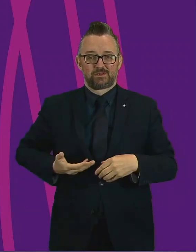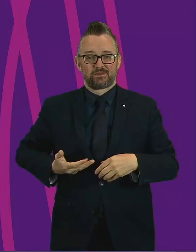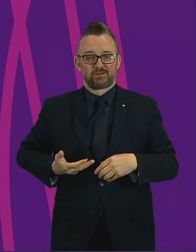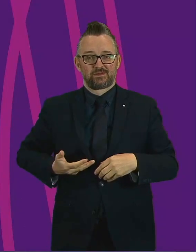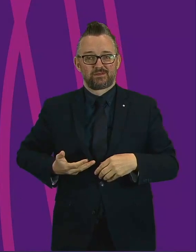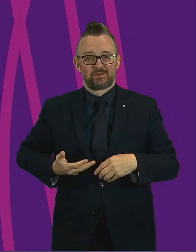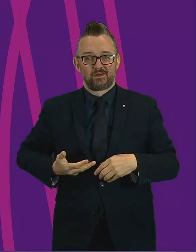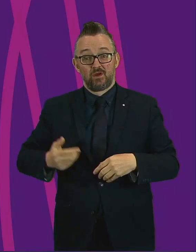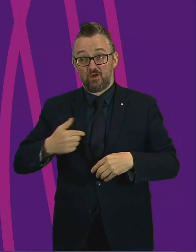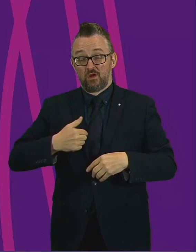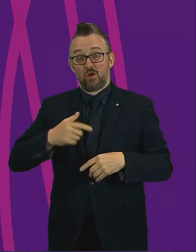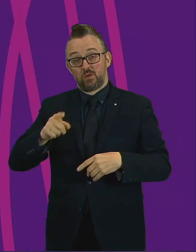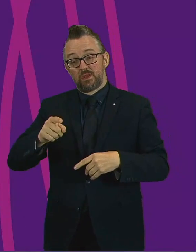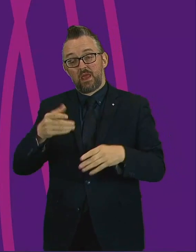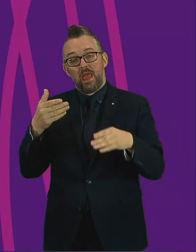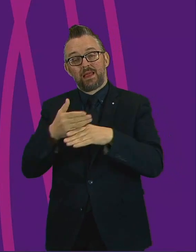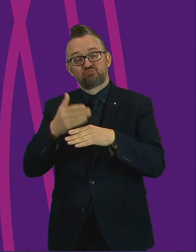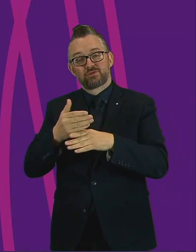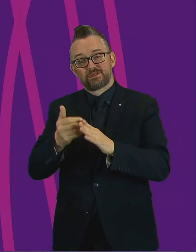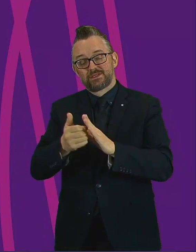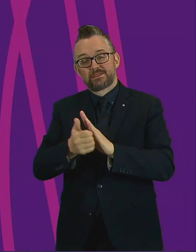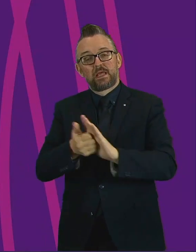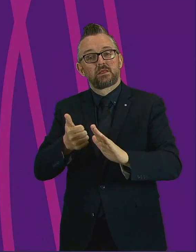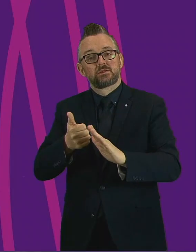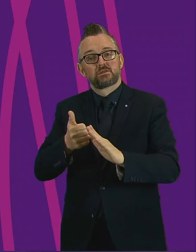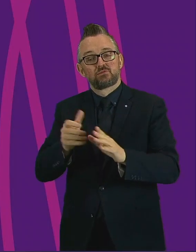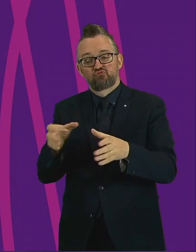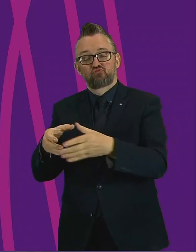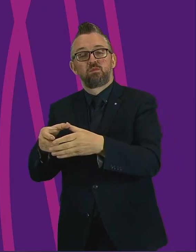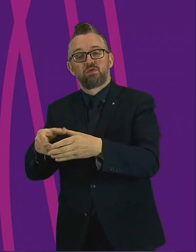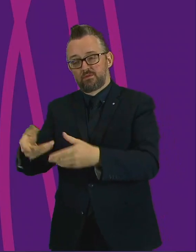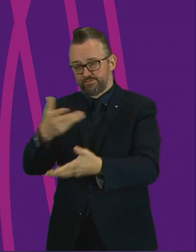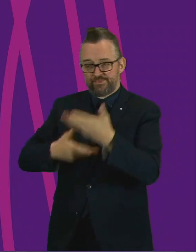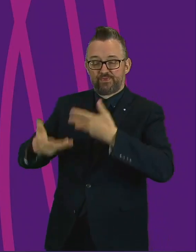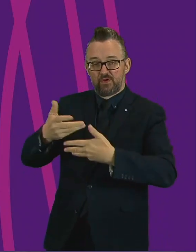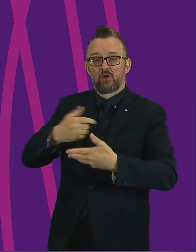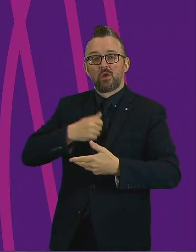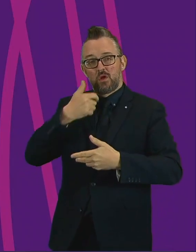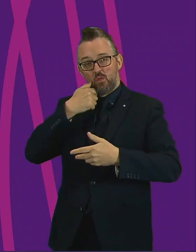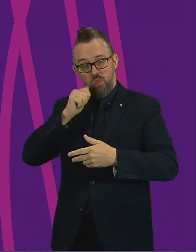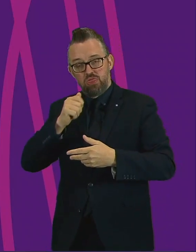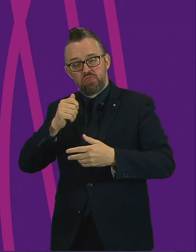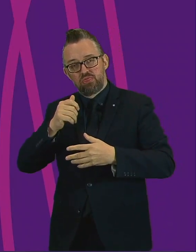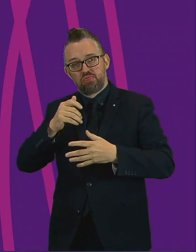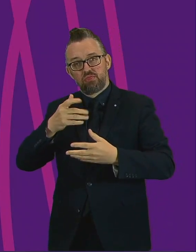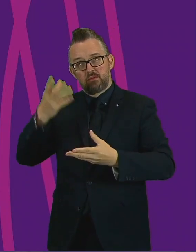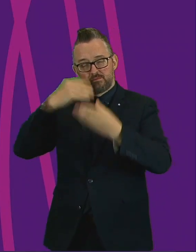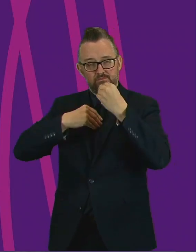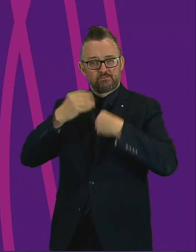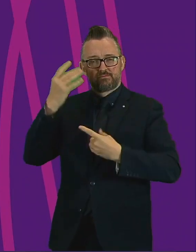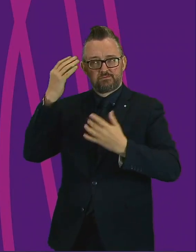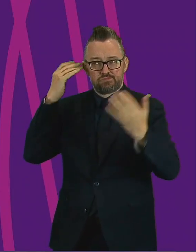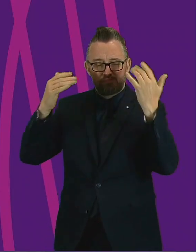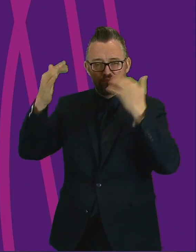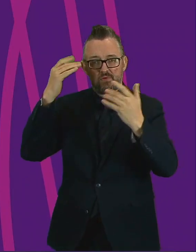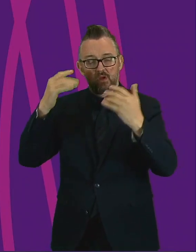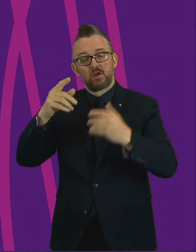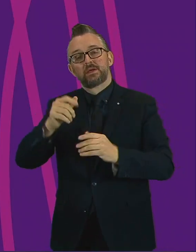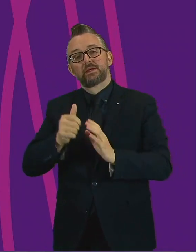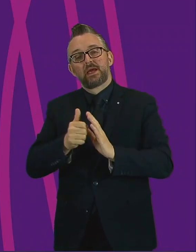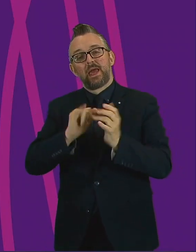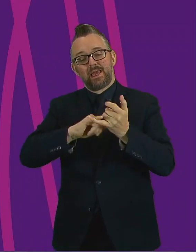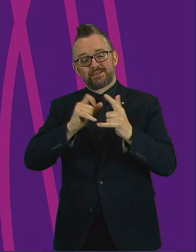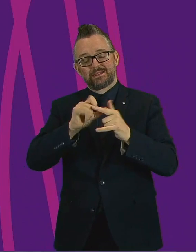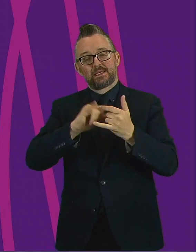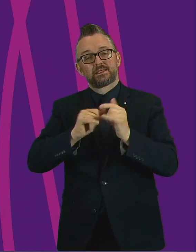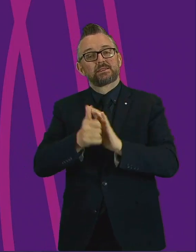consider the recommendations of the Enterprise and Skills subgroup and set out future plans in this area in coming weeks. Skills Development Scotland